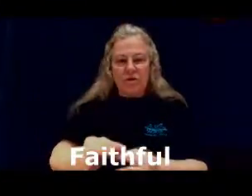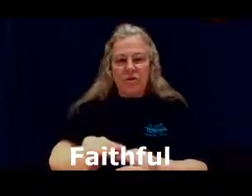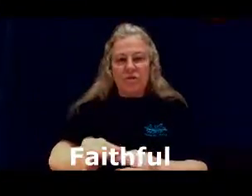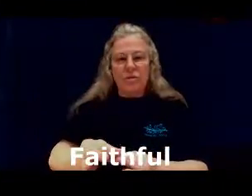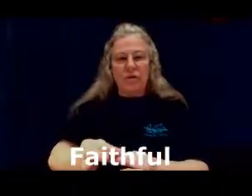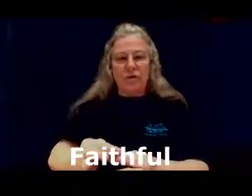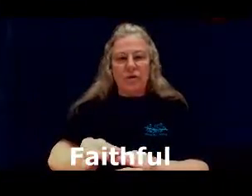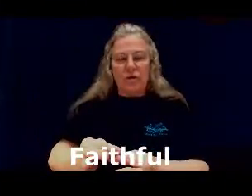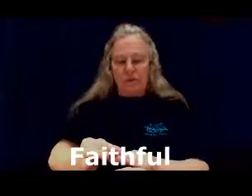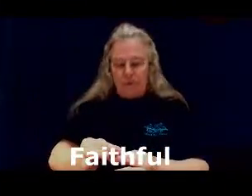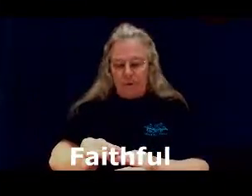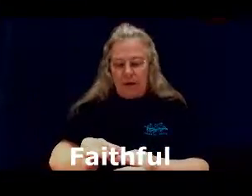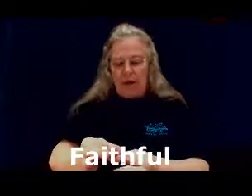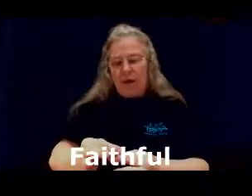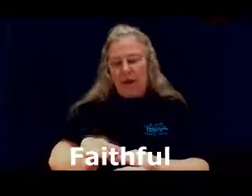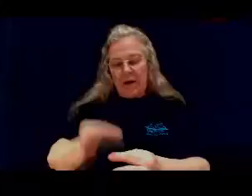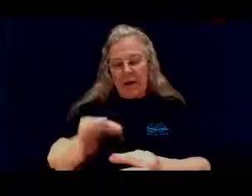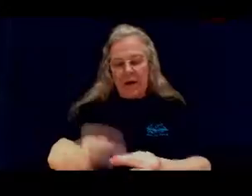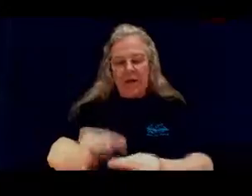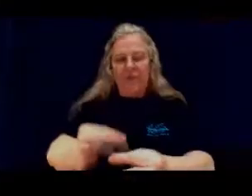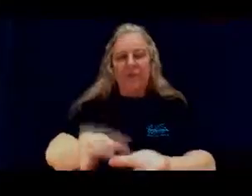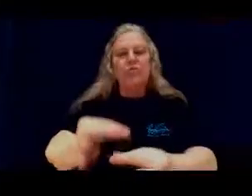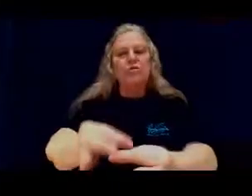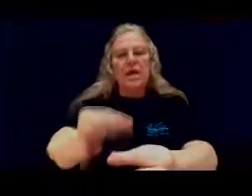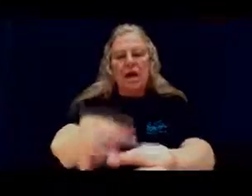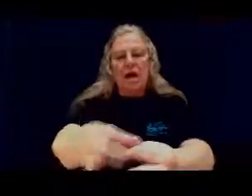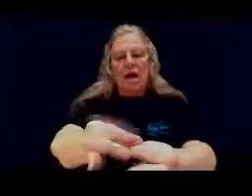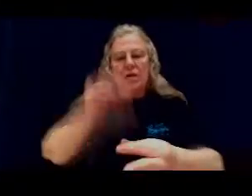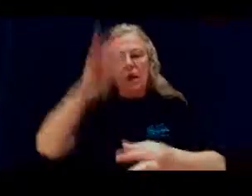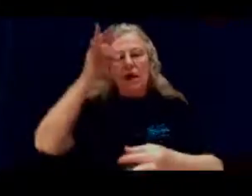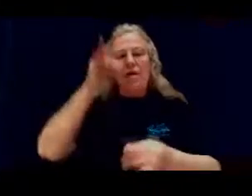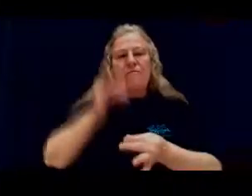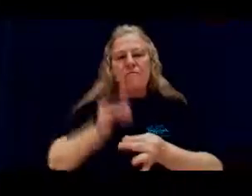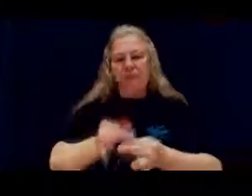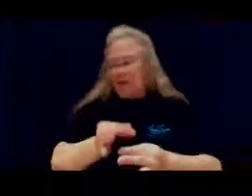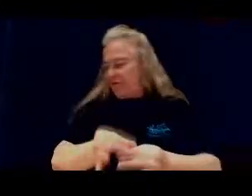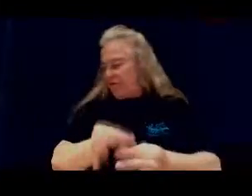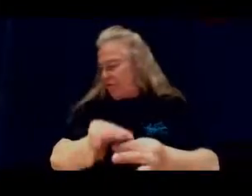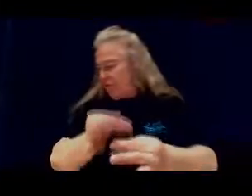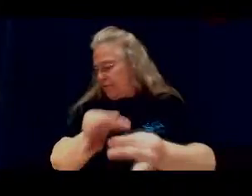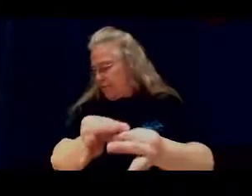onto your non-dominant hand and then you take it out. Faithful.